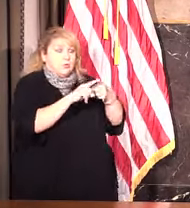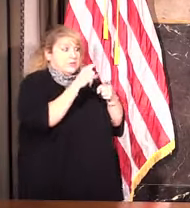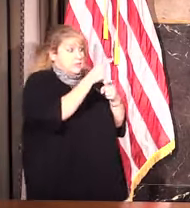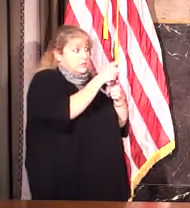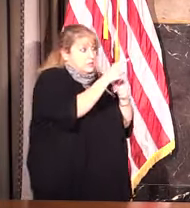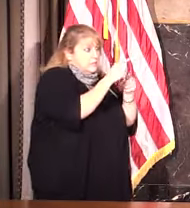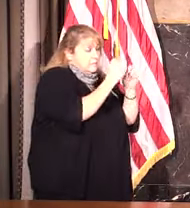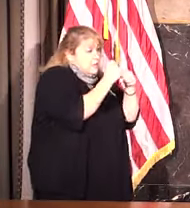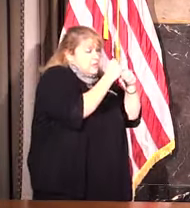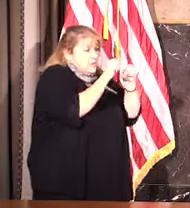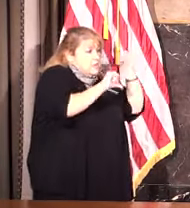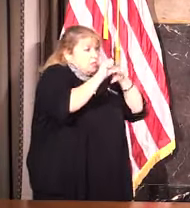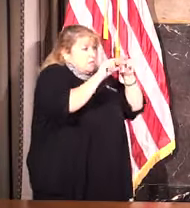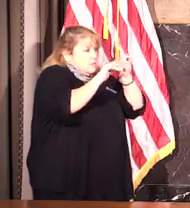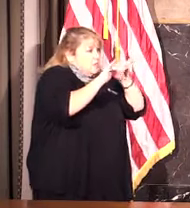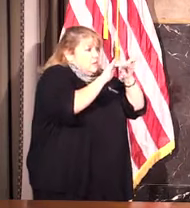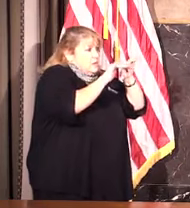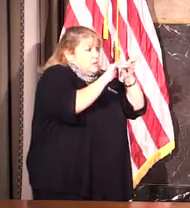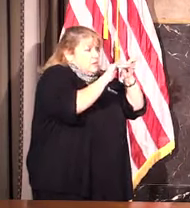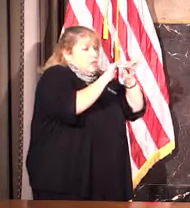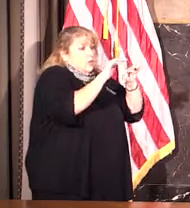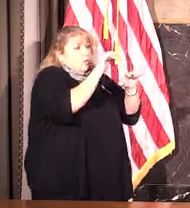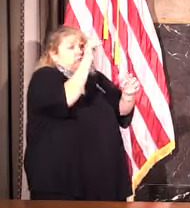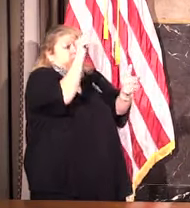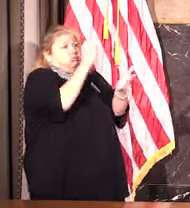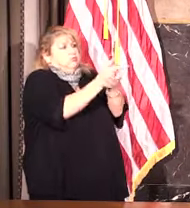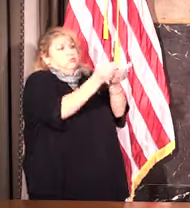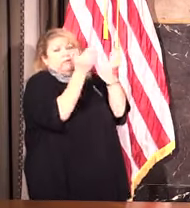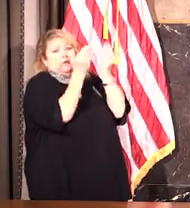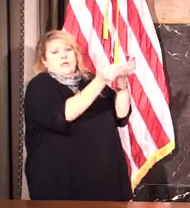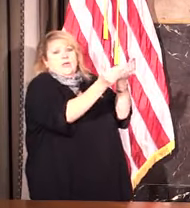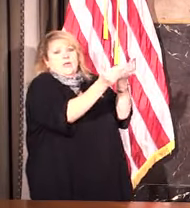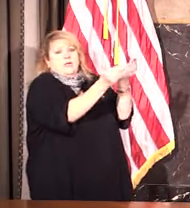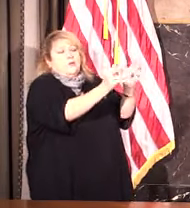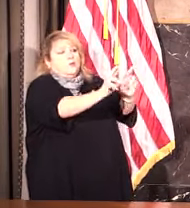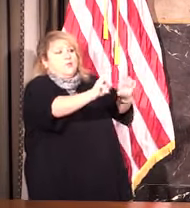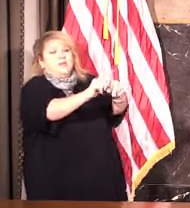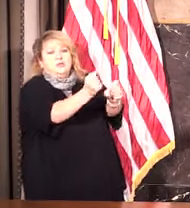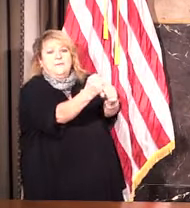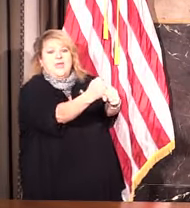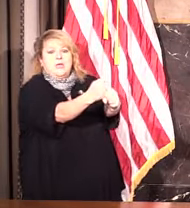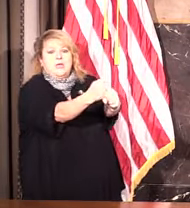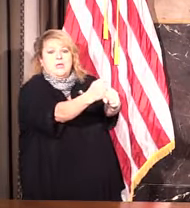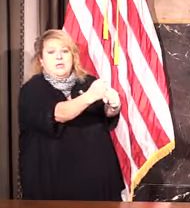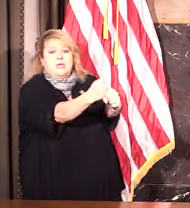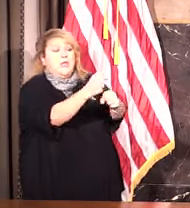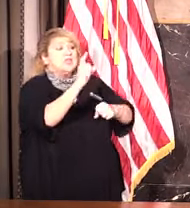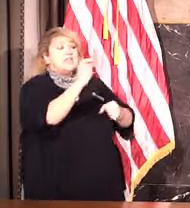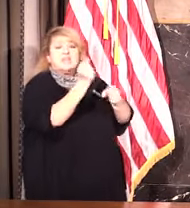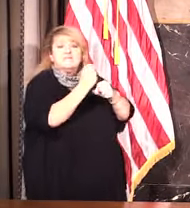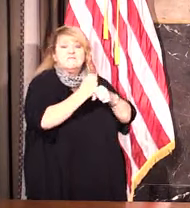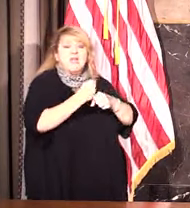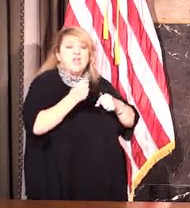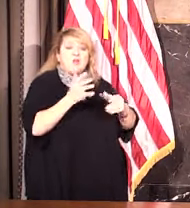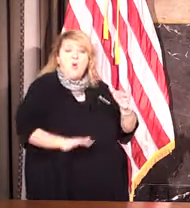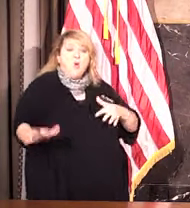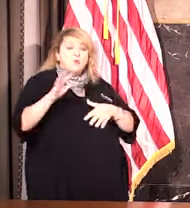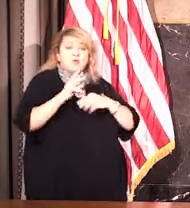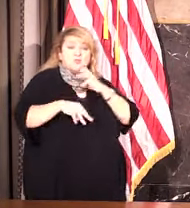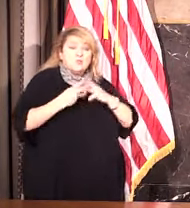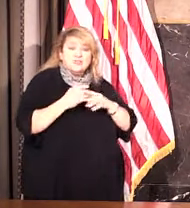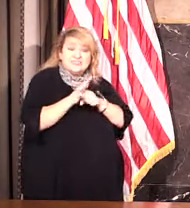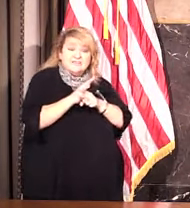of approval, they will be safe and effective and ready, not in the numbers that we need them, but in the tens of millions